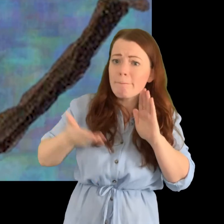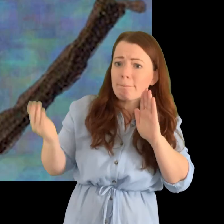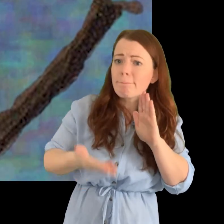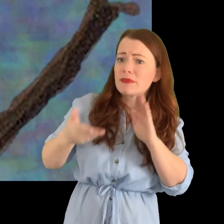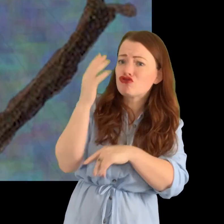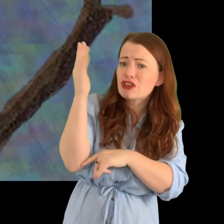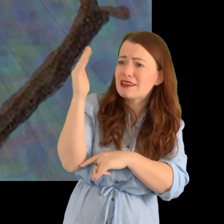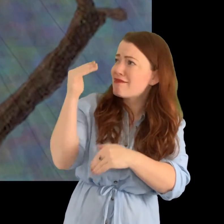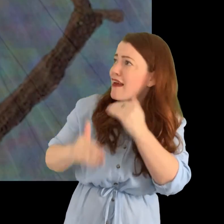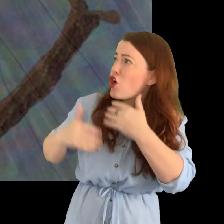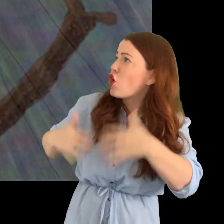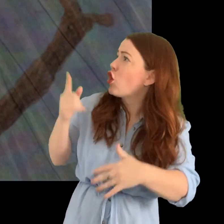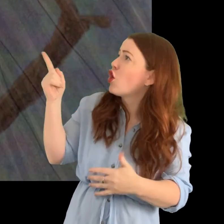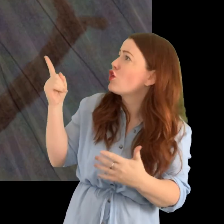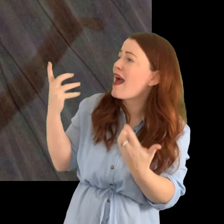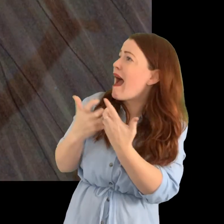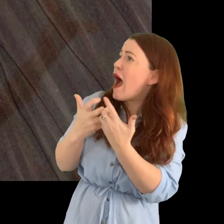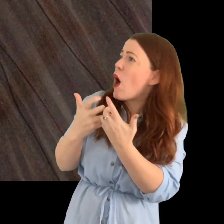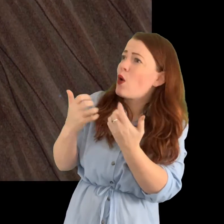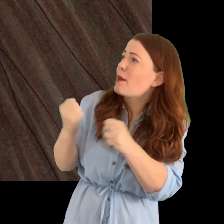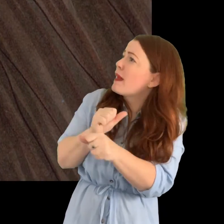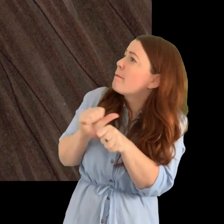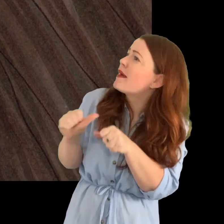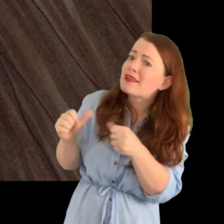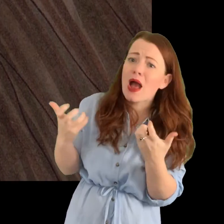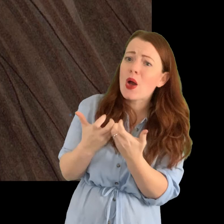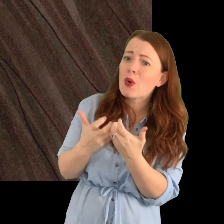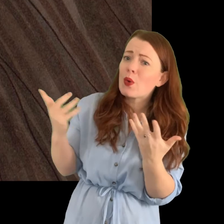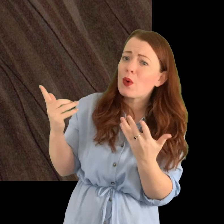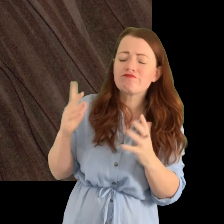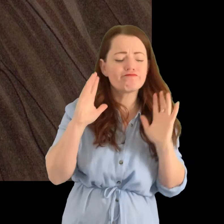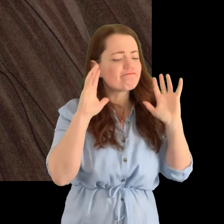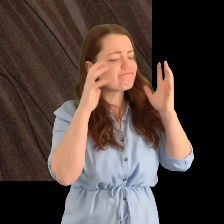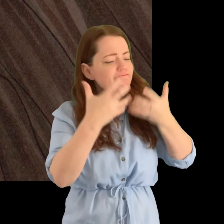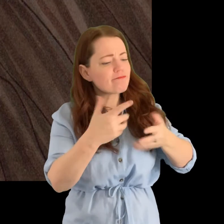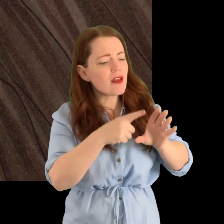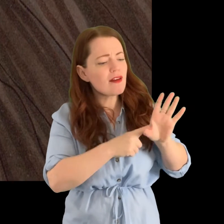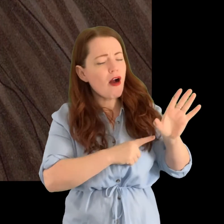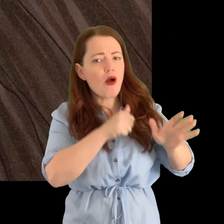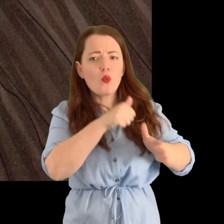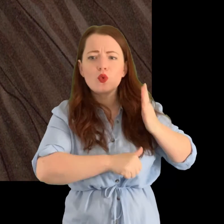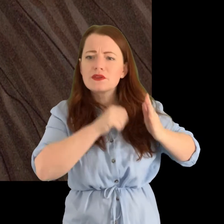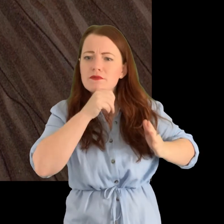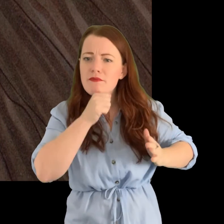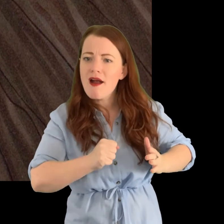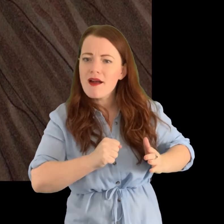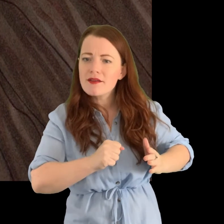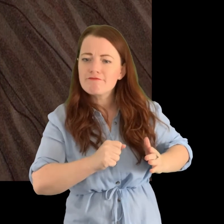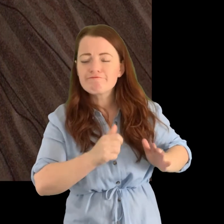chopped a single tree. I never would have harmed a single thing. What can I do to somehow make amends? Fear not,